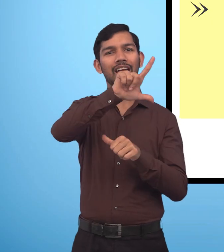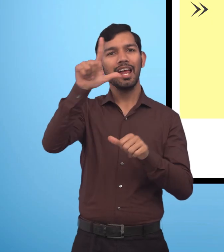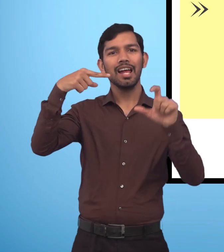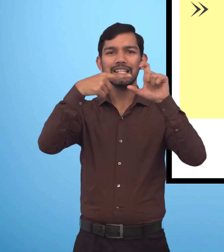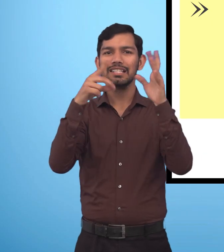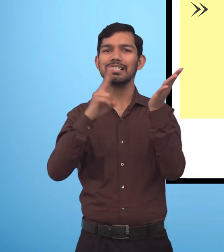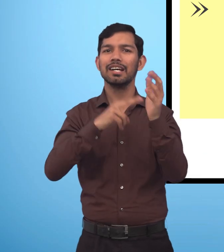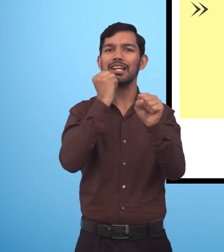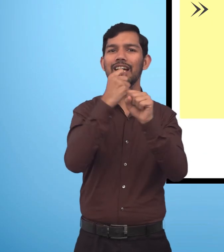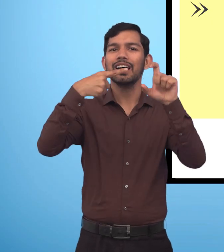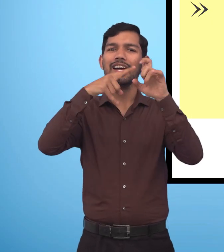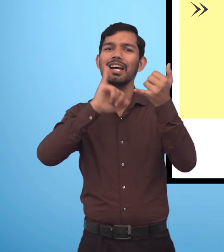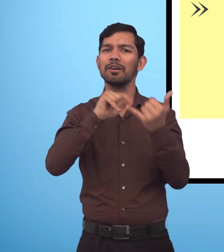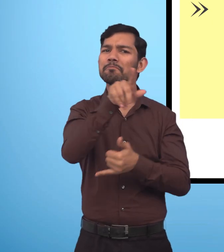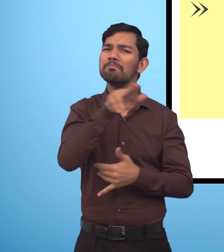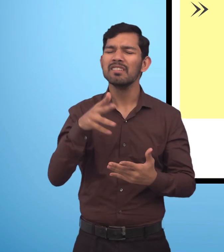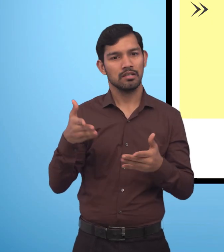Challenges.